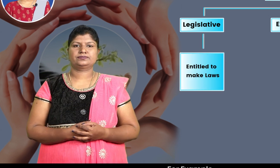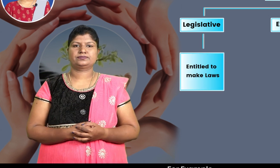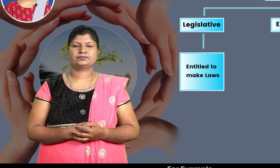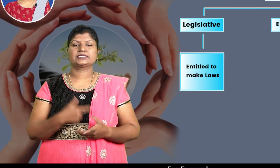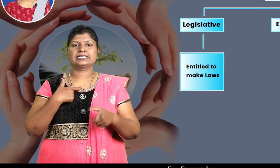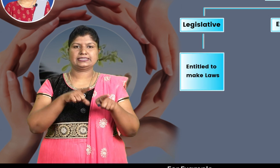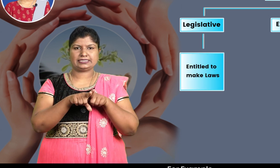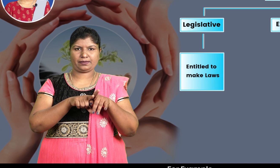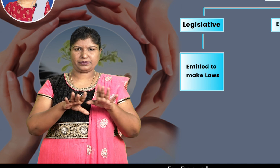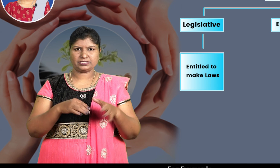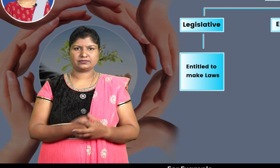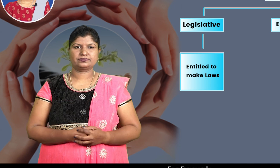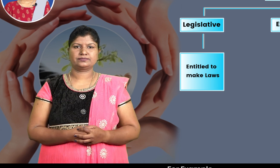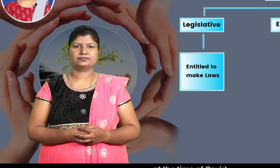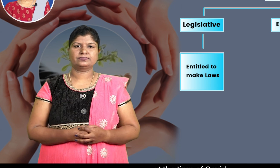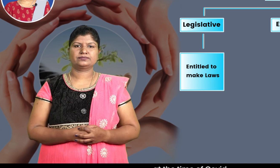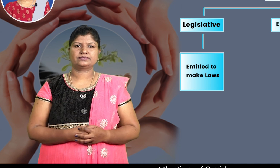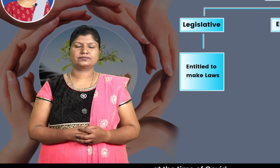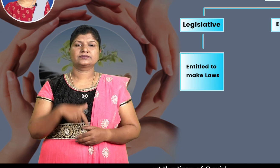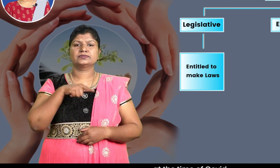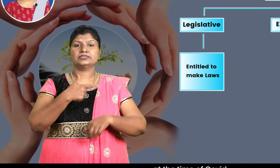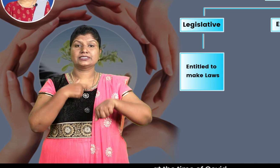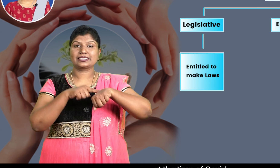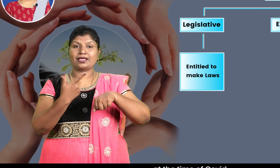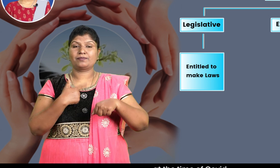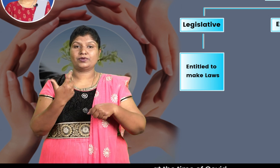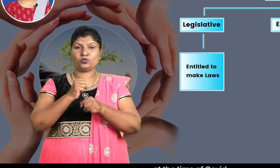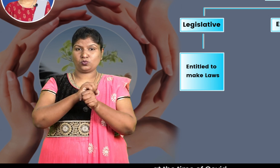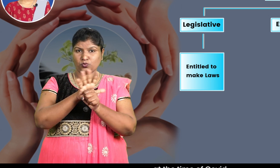For example, at the time of COVID,